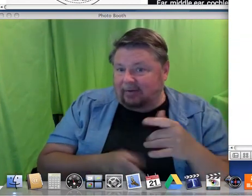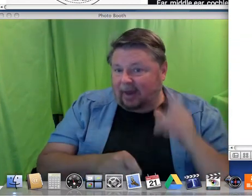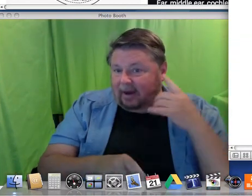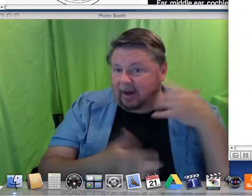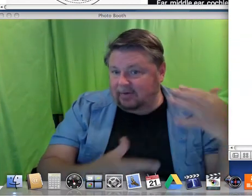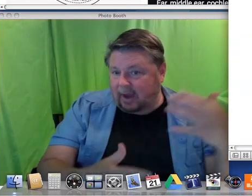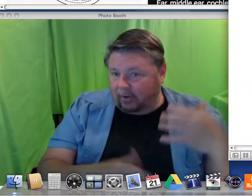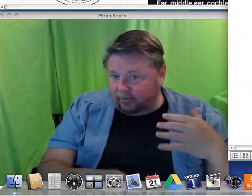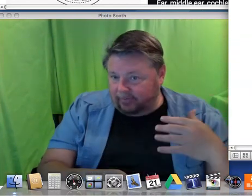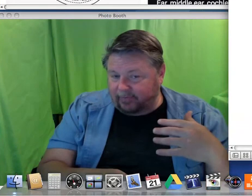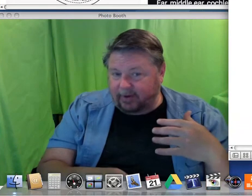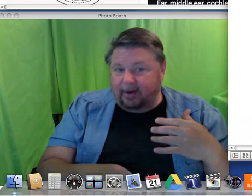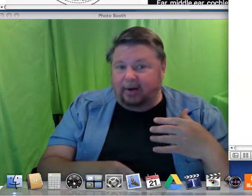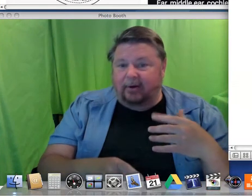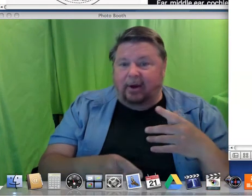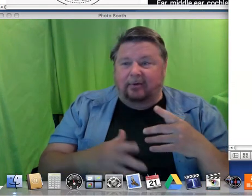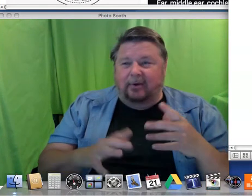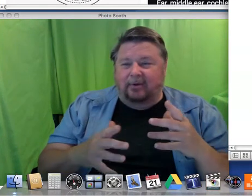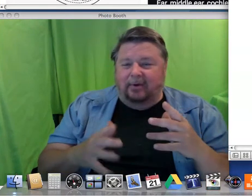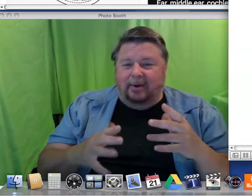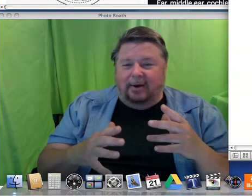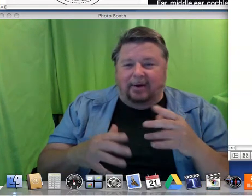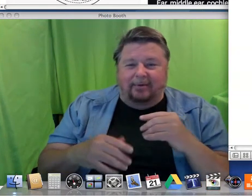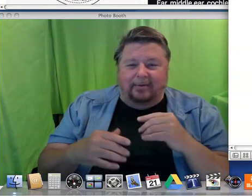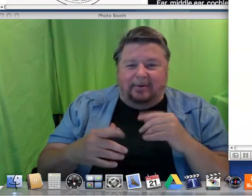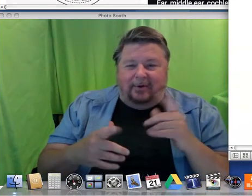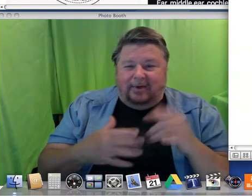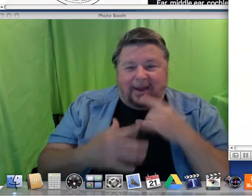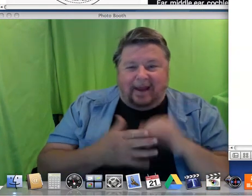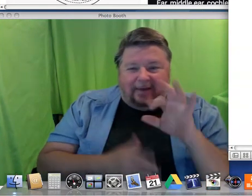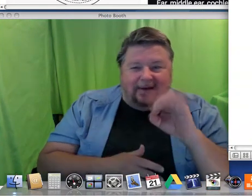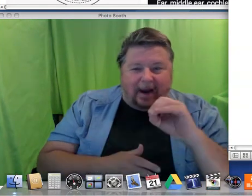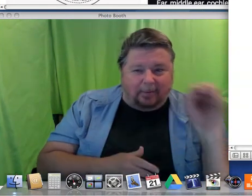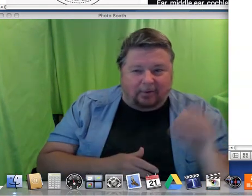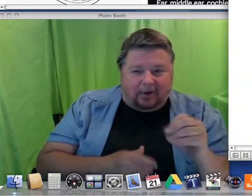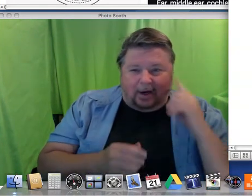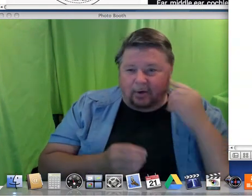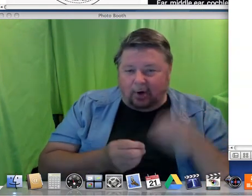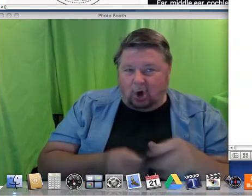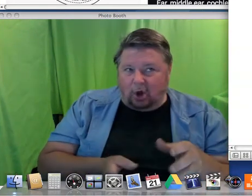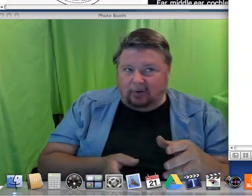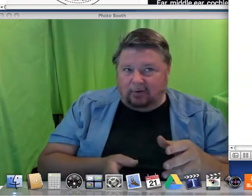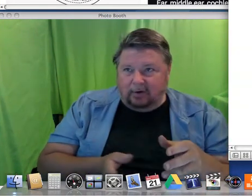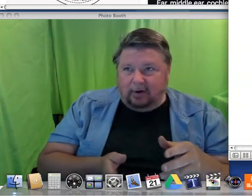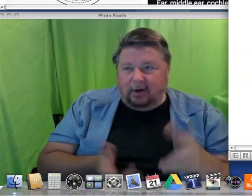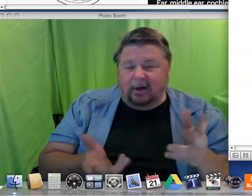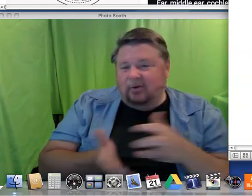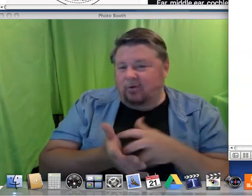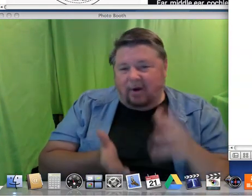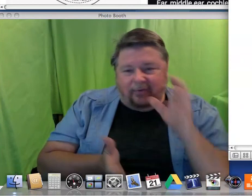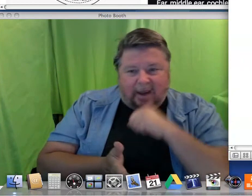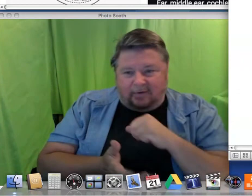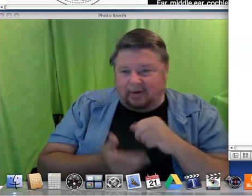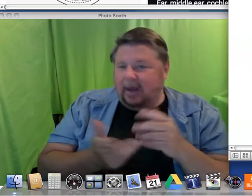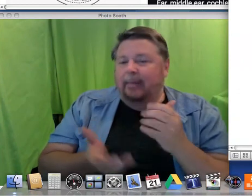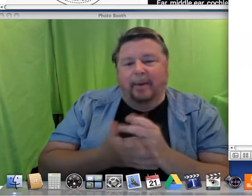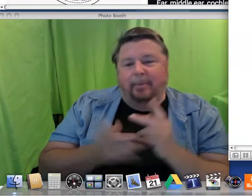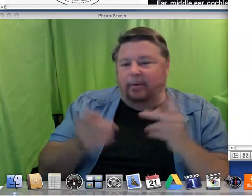that's a sound. Okay, so to say that that's 90% hearing loss is a rough